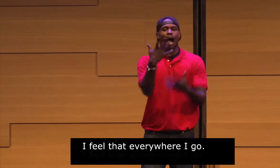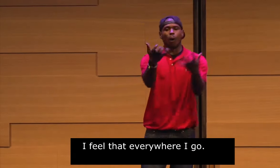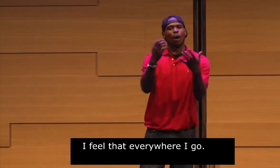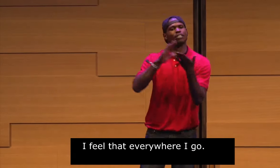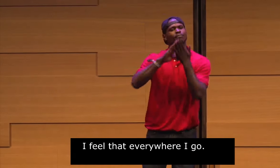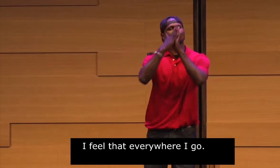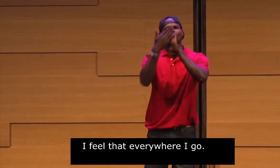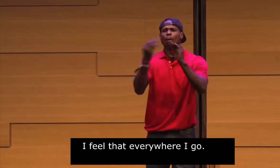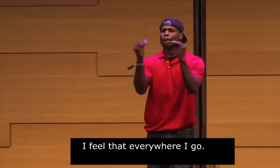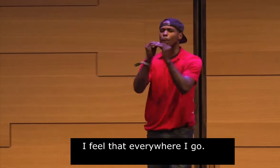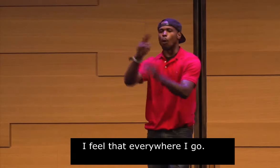go,